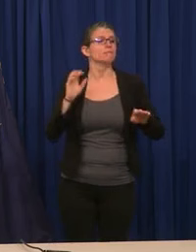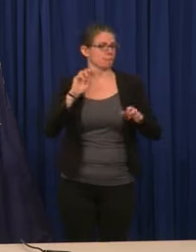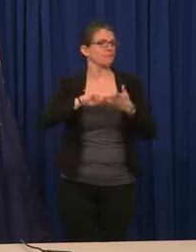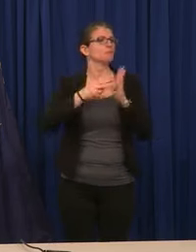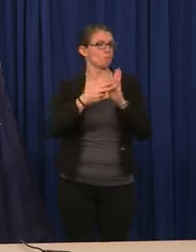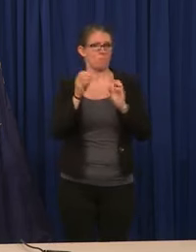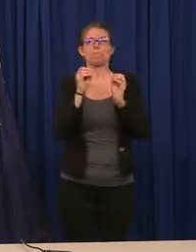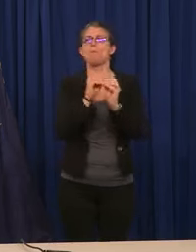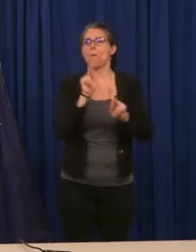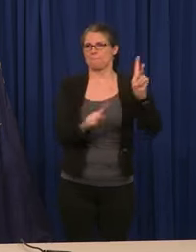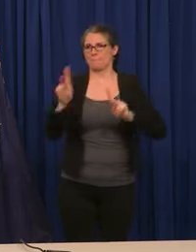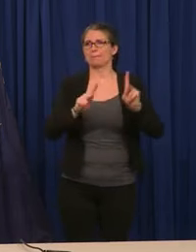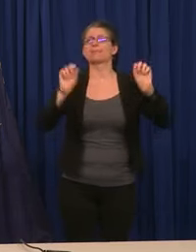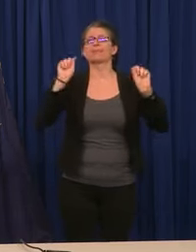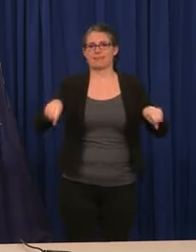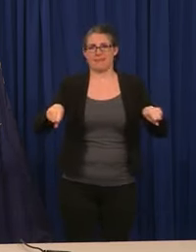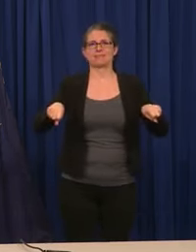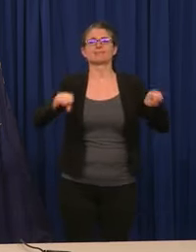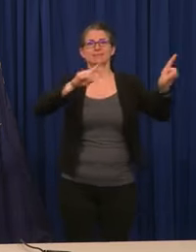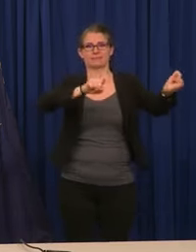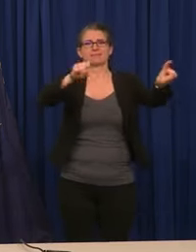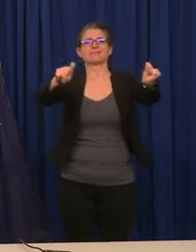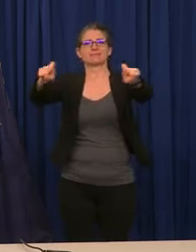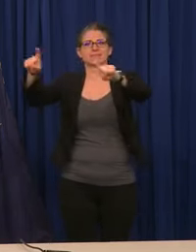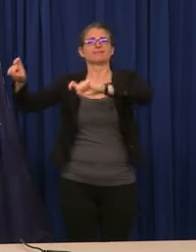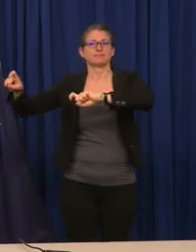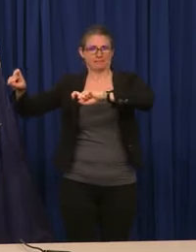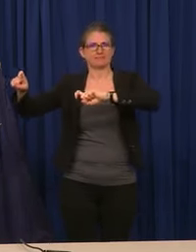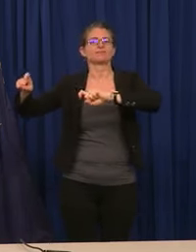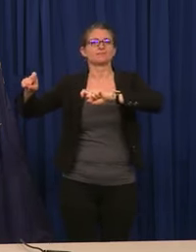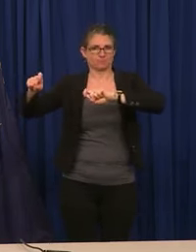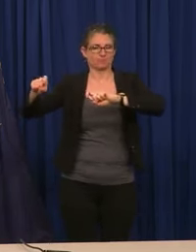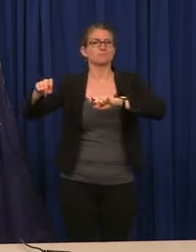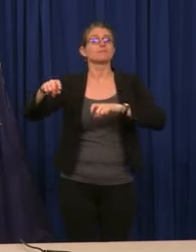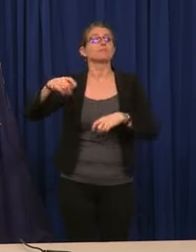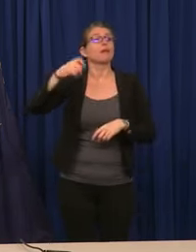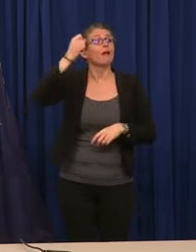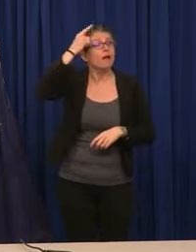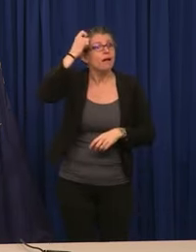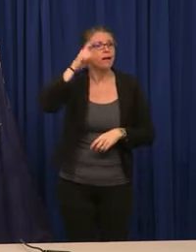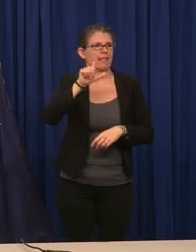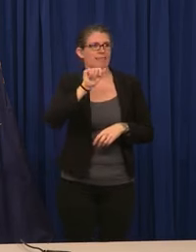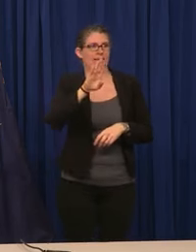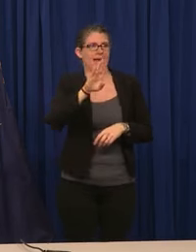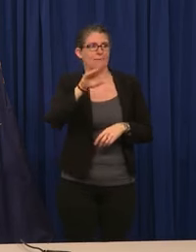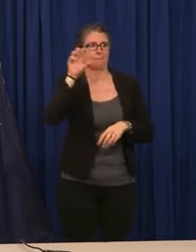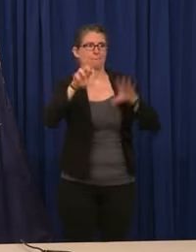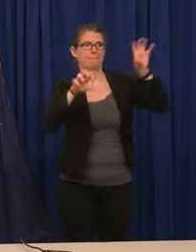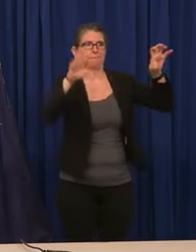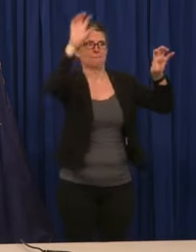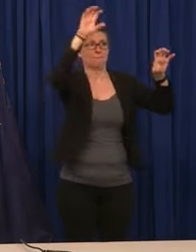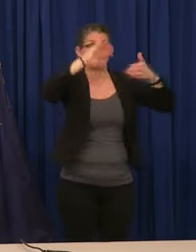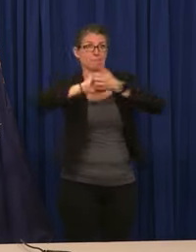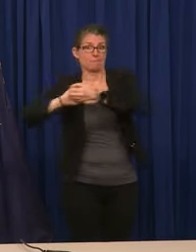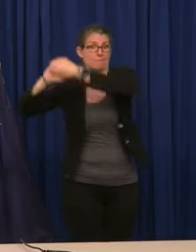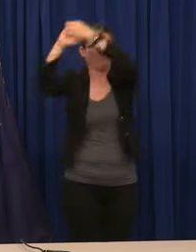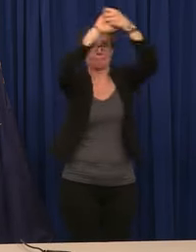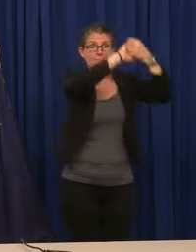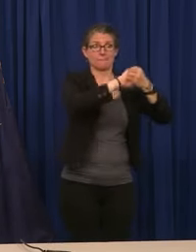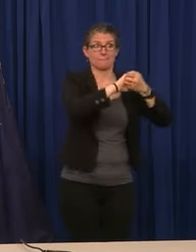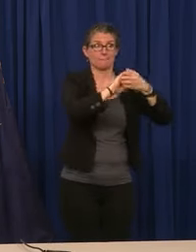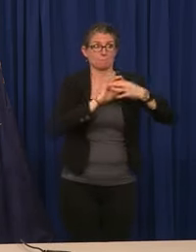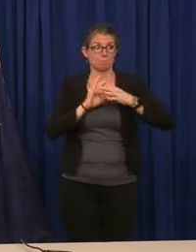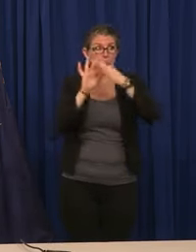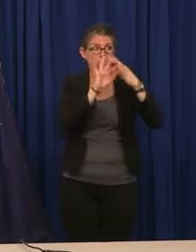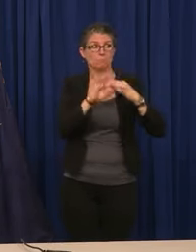our laboratory for other individuals. With respect to asymptomatic testing, or testing on people who don't have